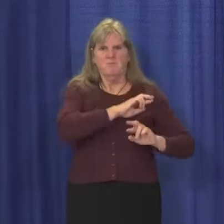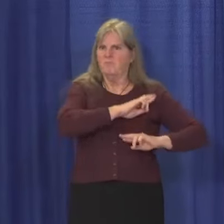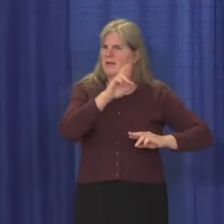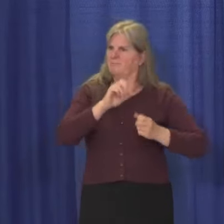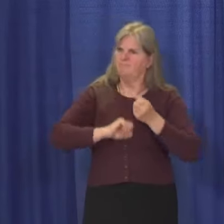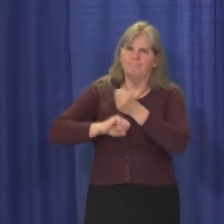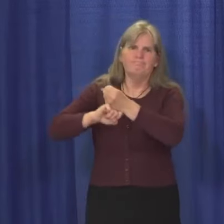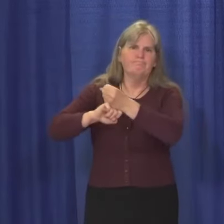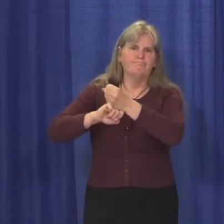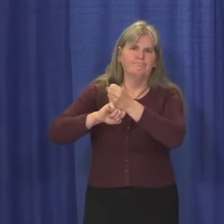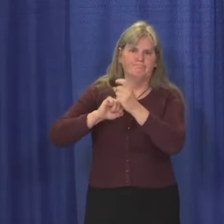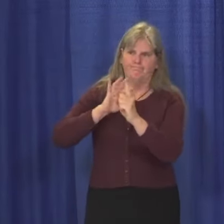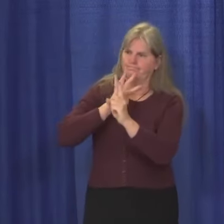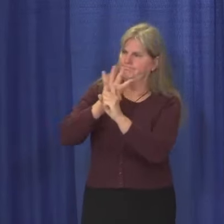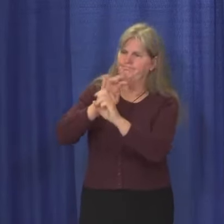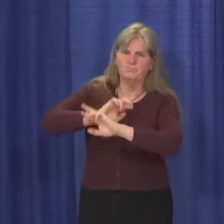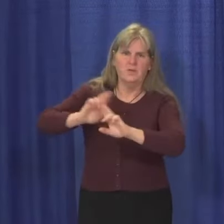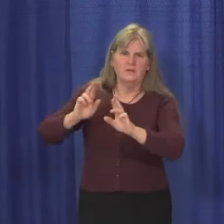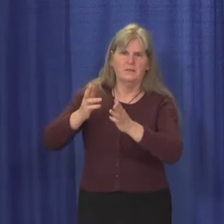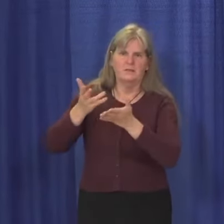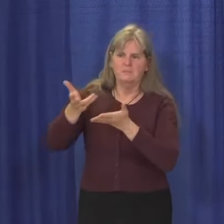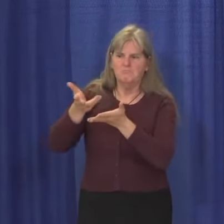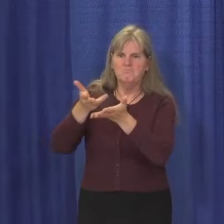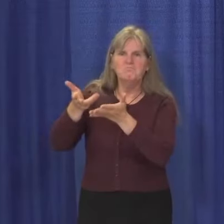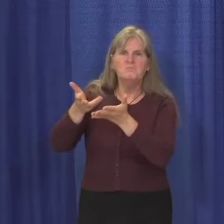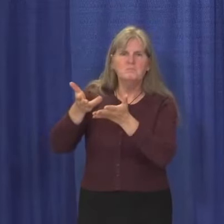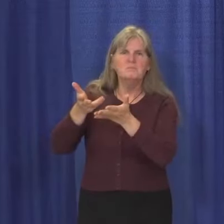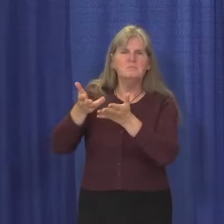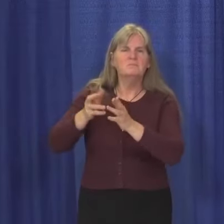with conversations, with